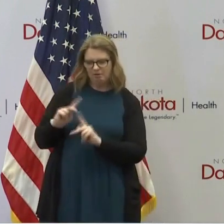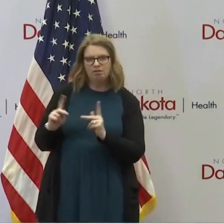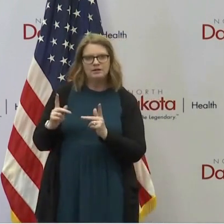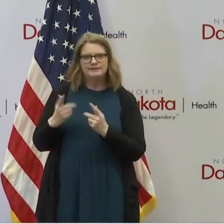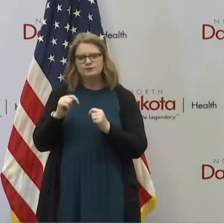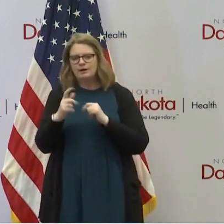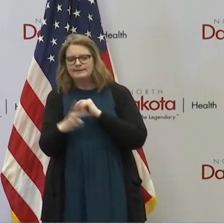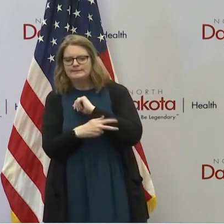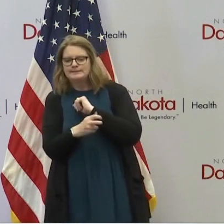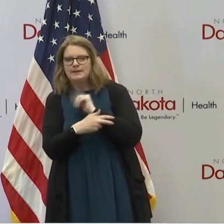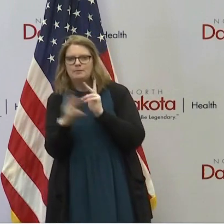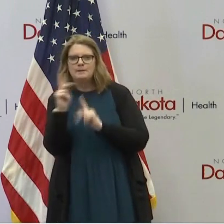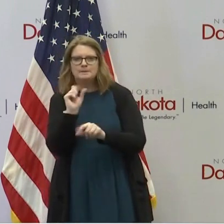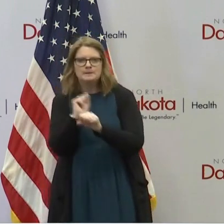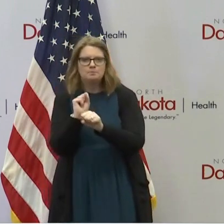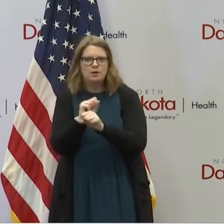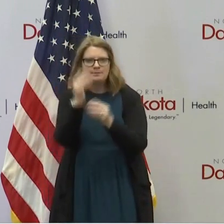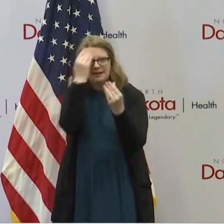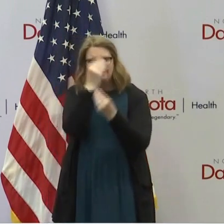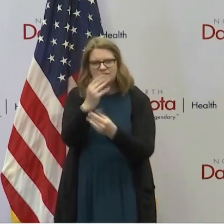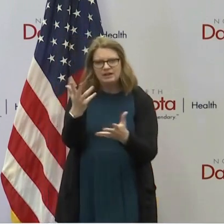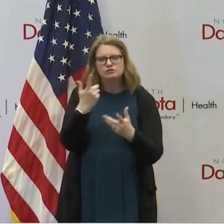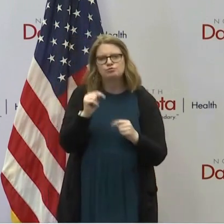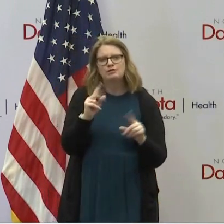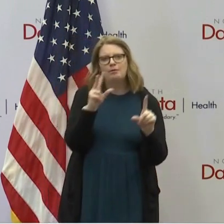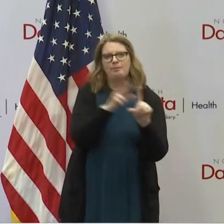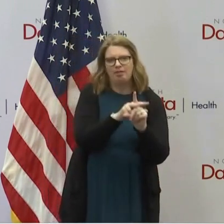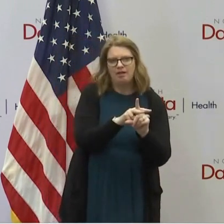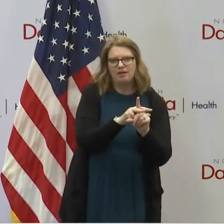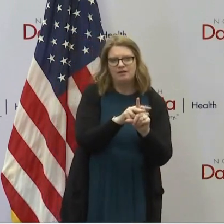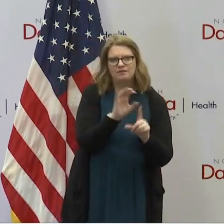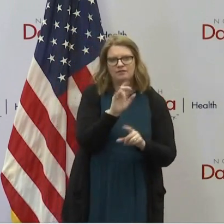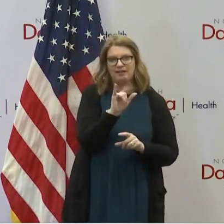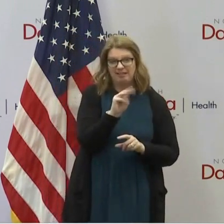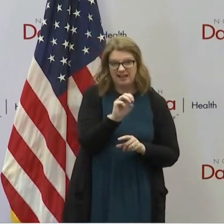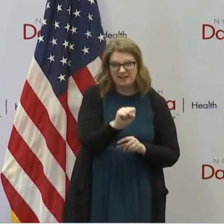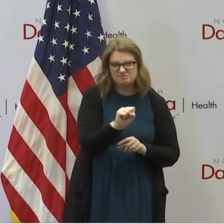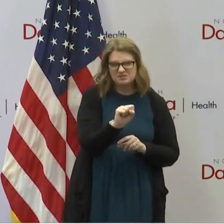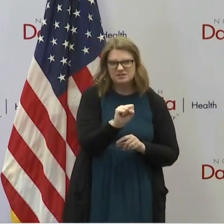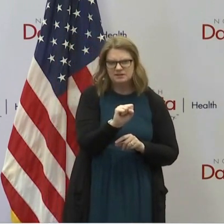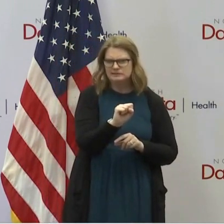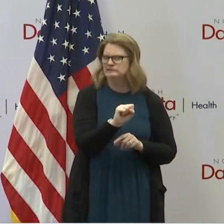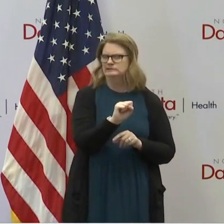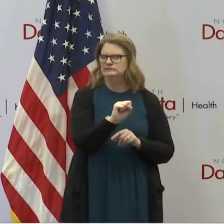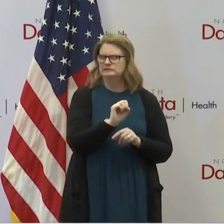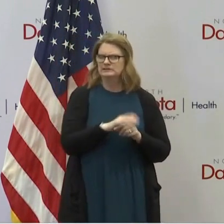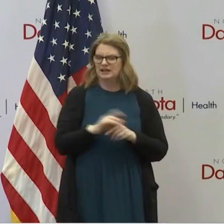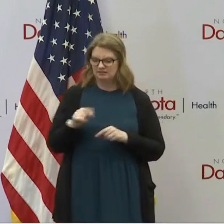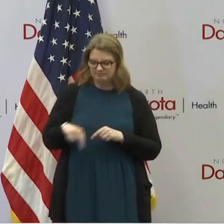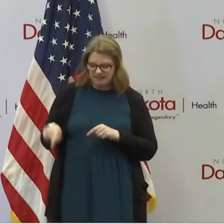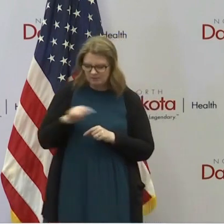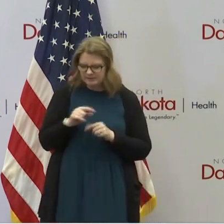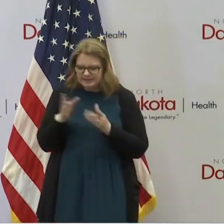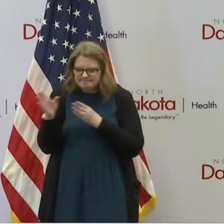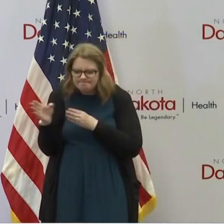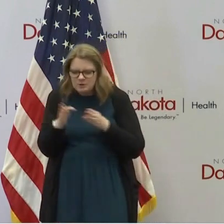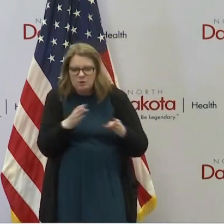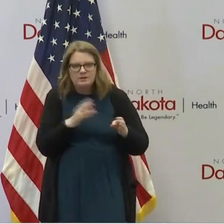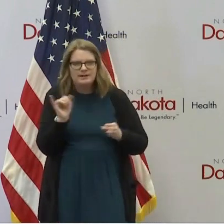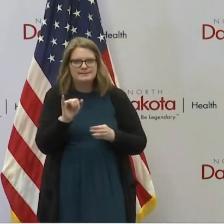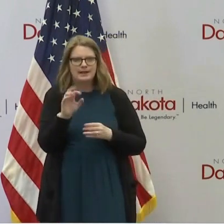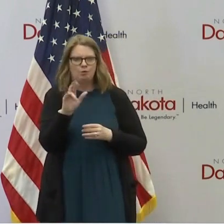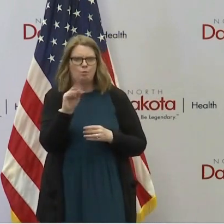people's employment information and try to apply for claims and do that in an organized criminal way. So again,